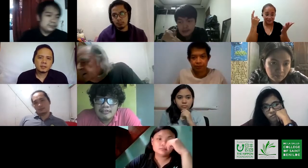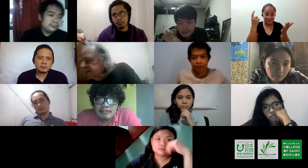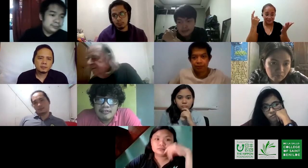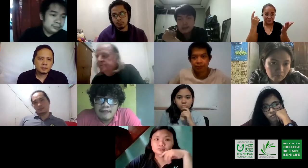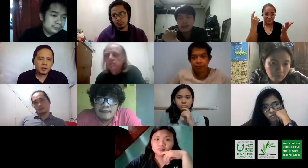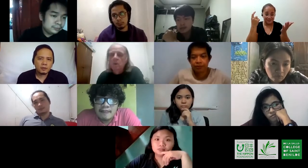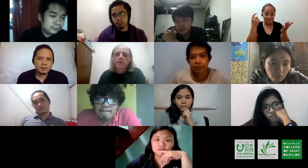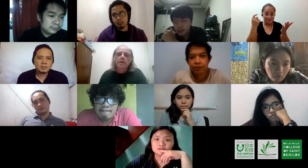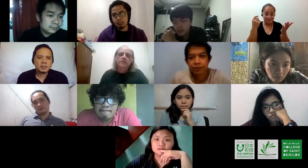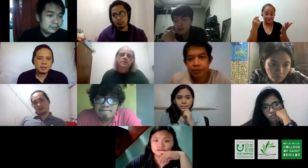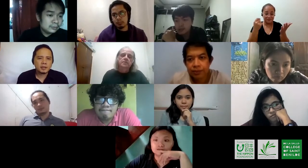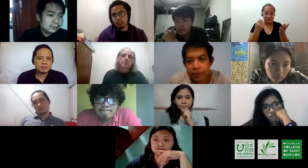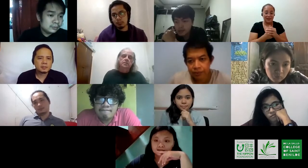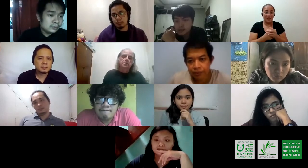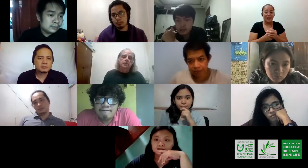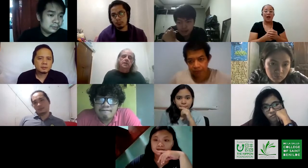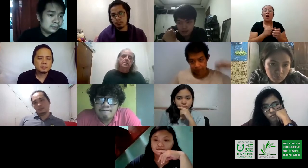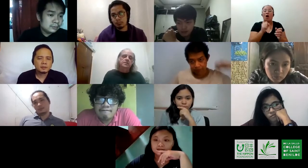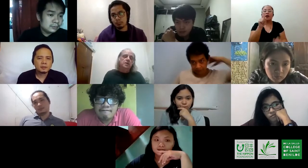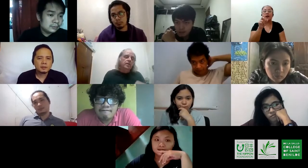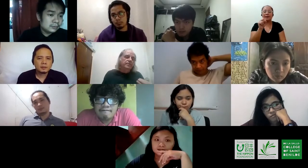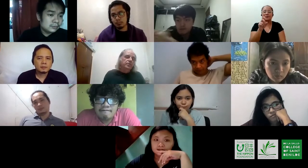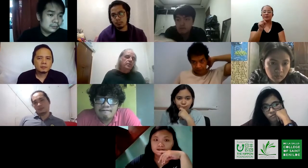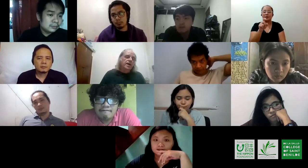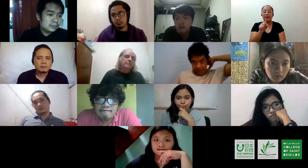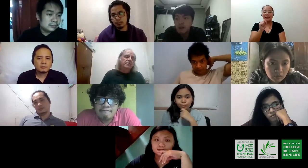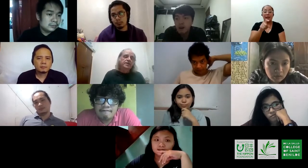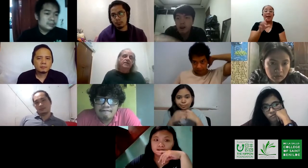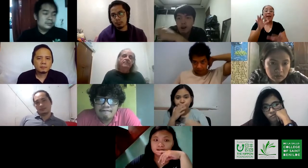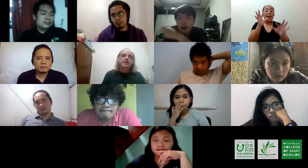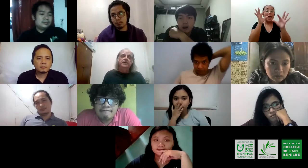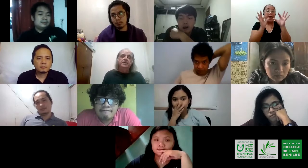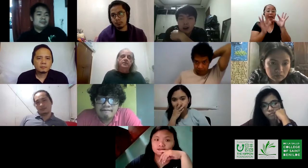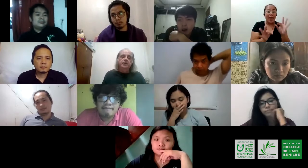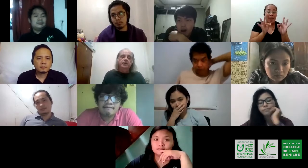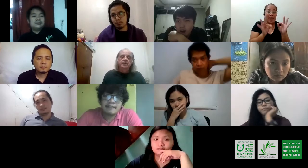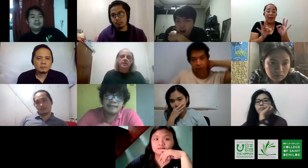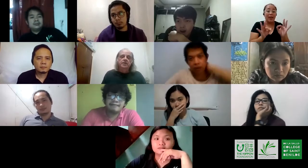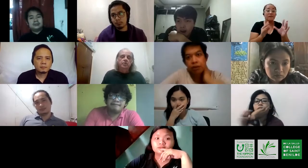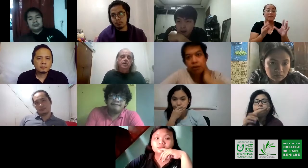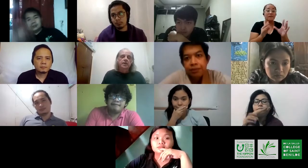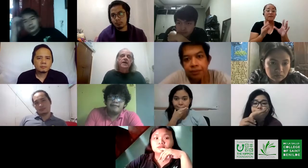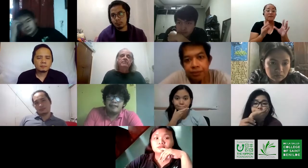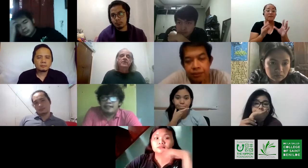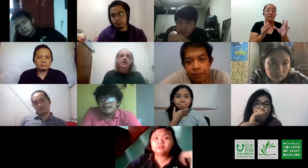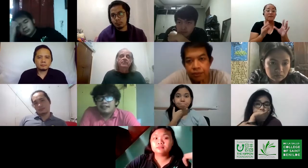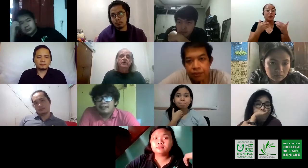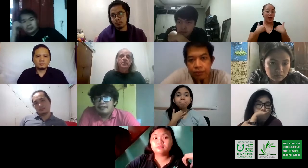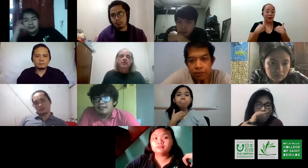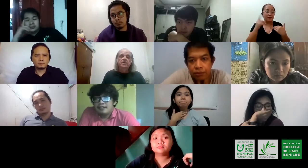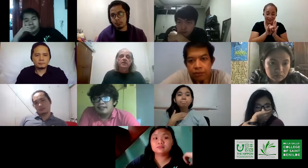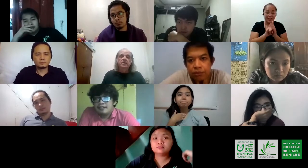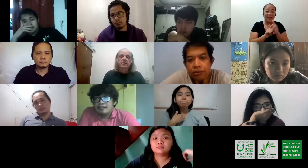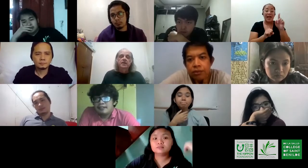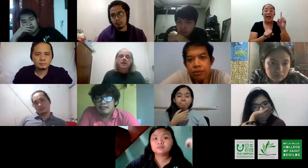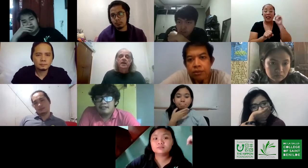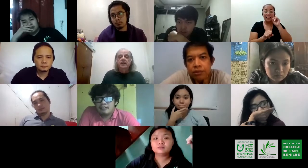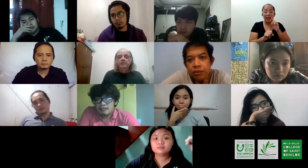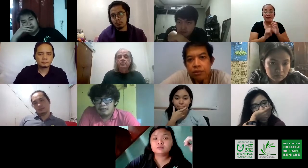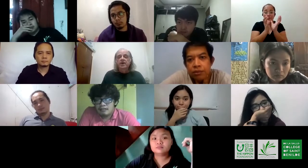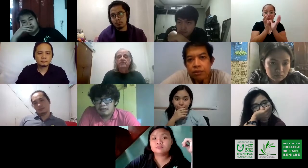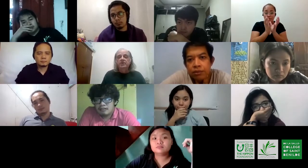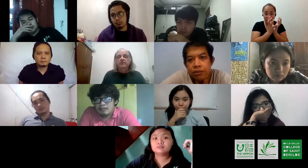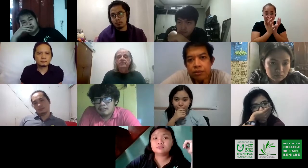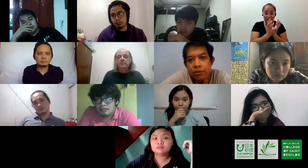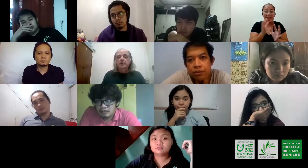Yes, sir. Ren's is Okay. saying yes. Yeah, so if you have a deaf identity, you're going to have a deaf community. And